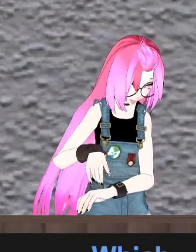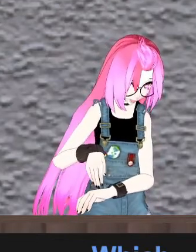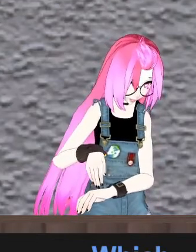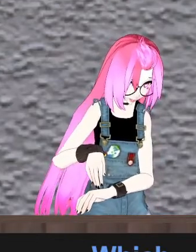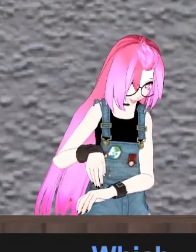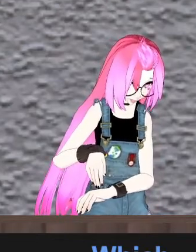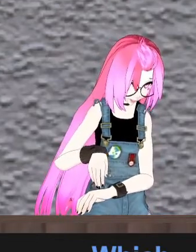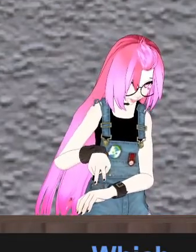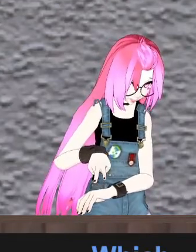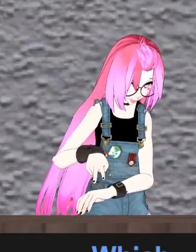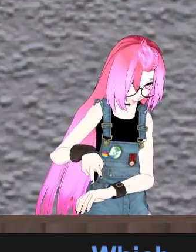I'm just looking through.